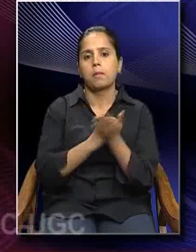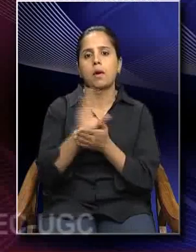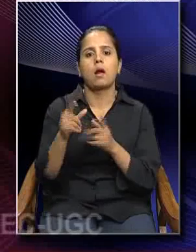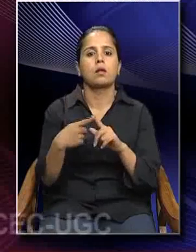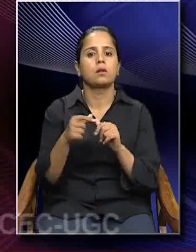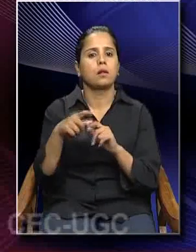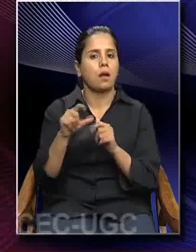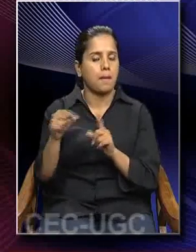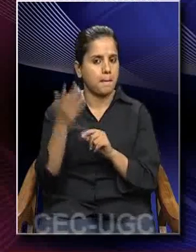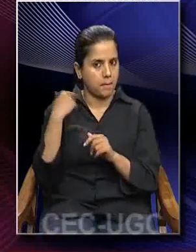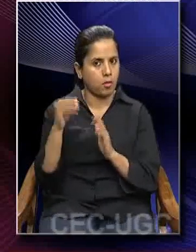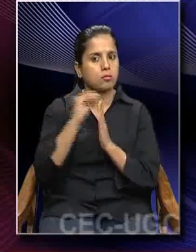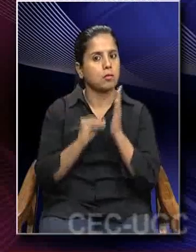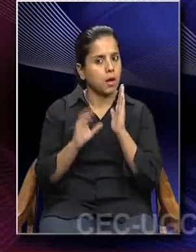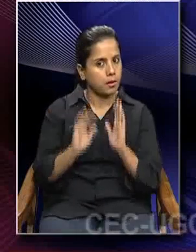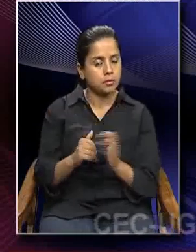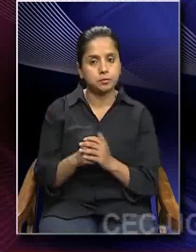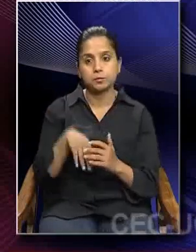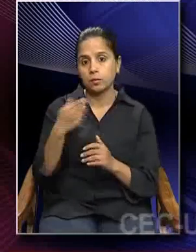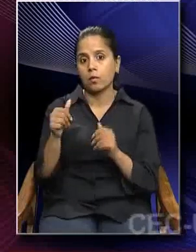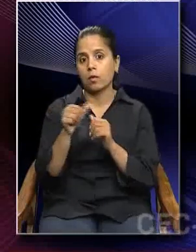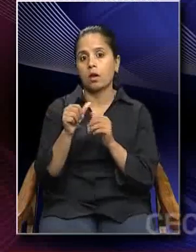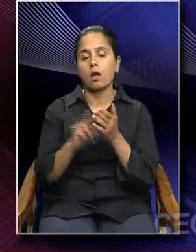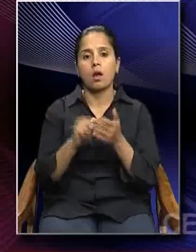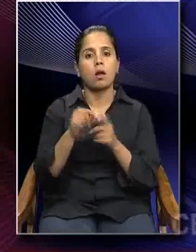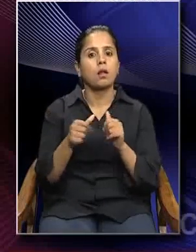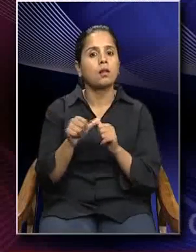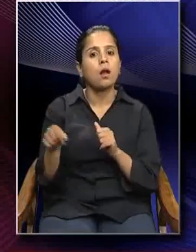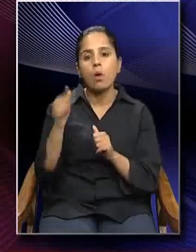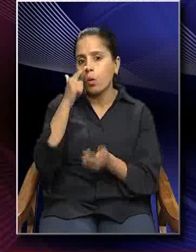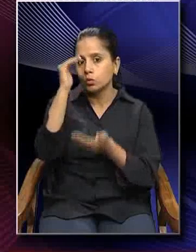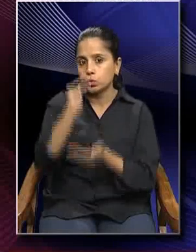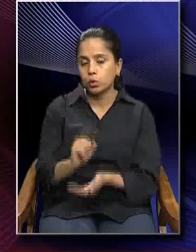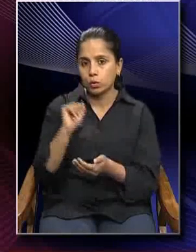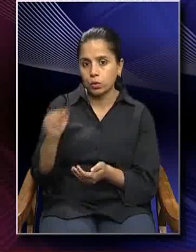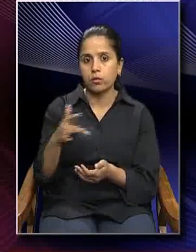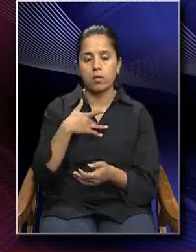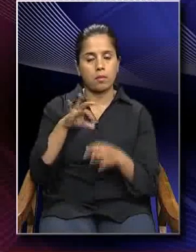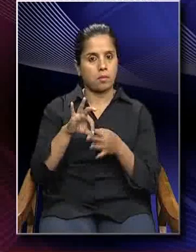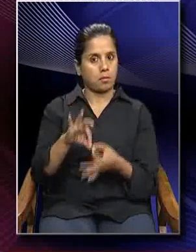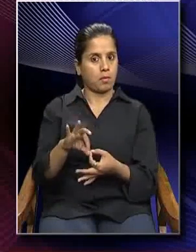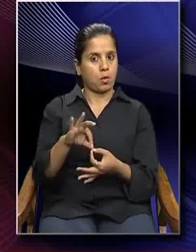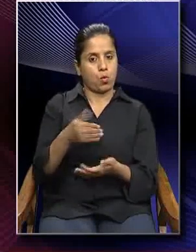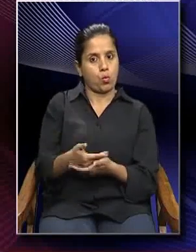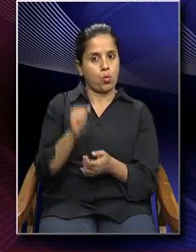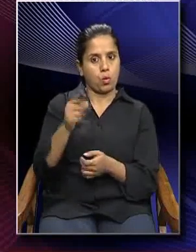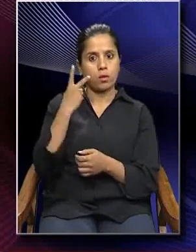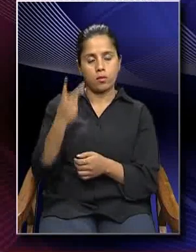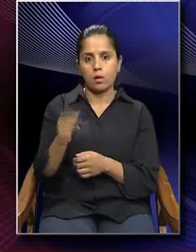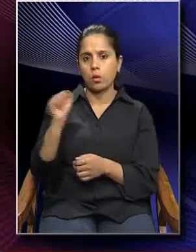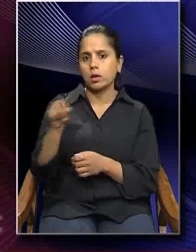Bhasya Sutra. Then Anantha Pindaka's daughter fed Buddha and thousands of